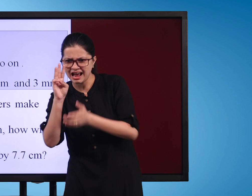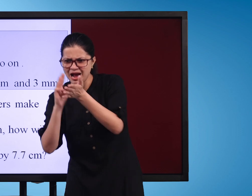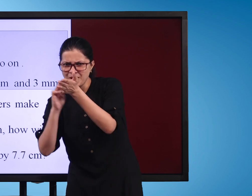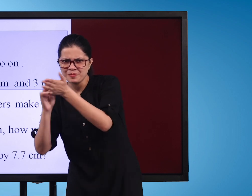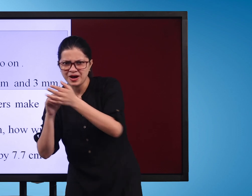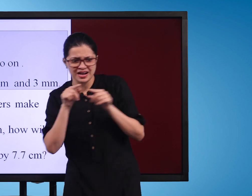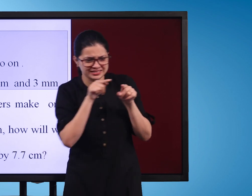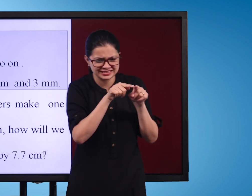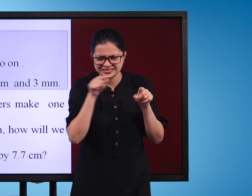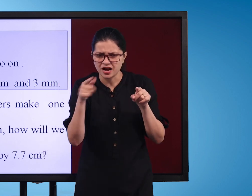3 millimeters?